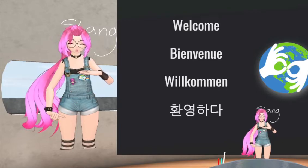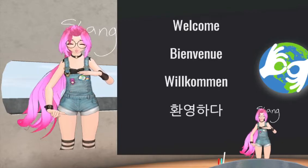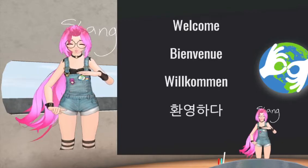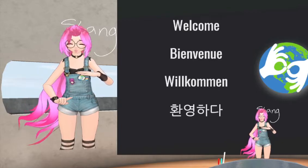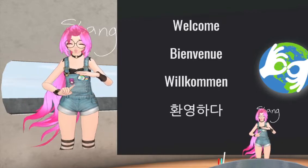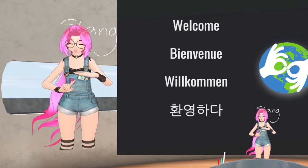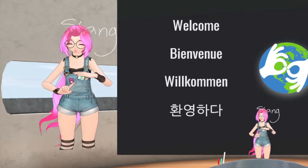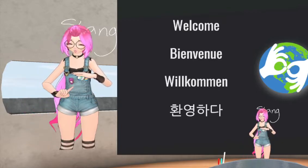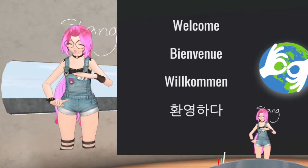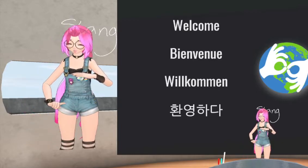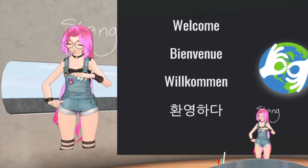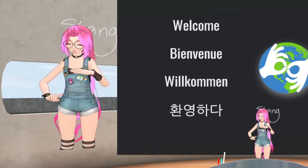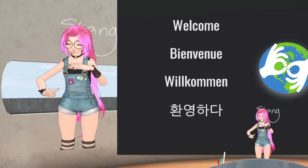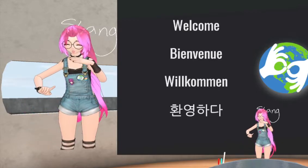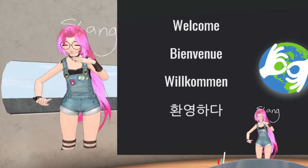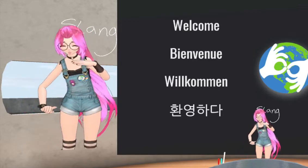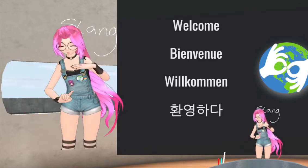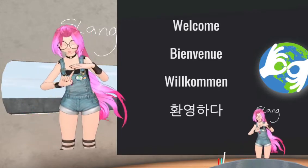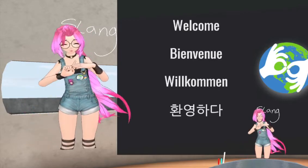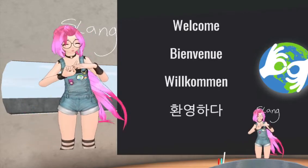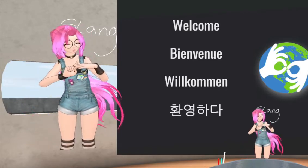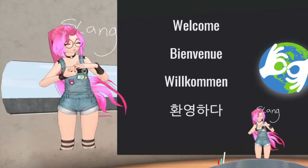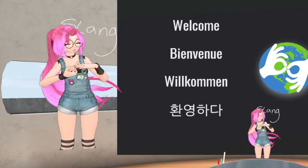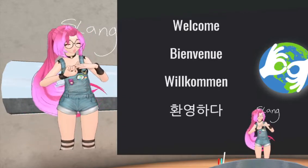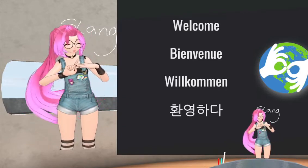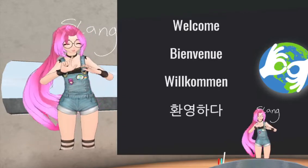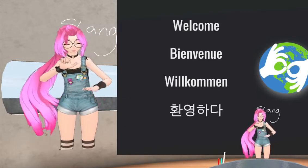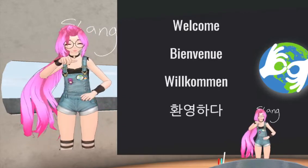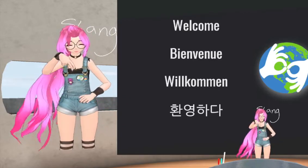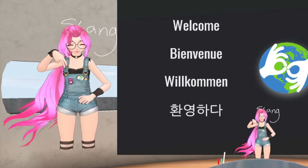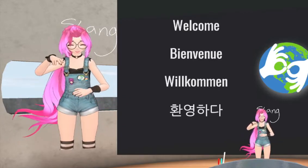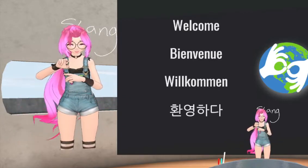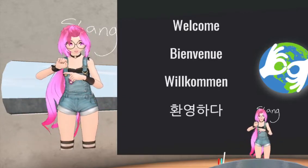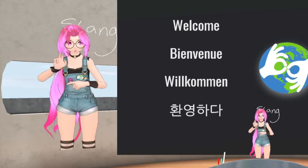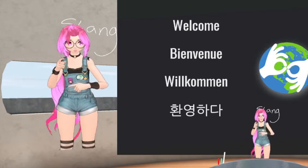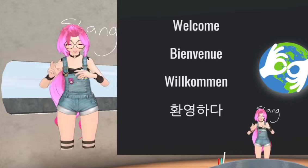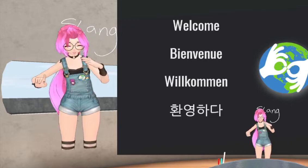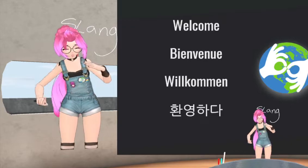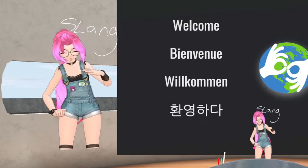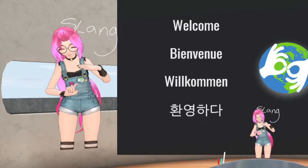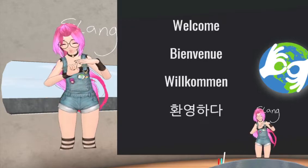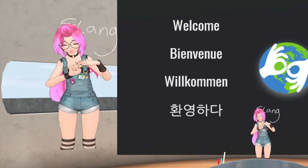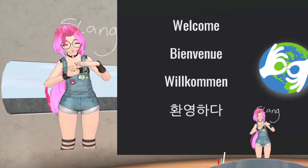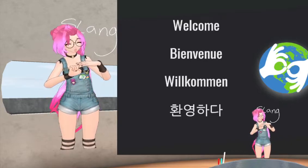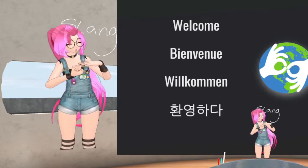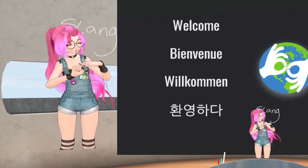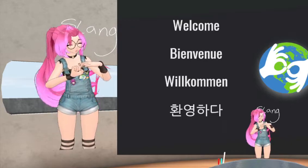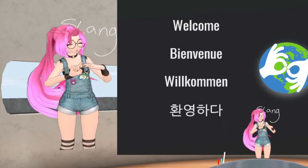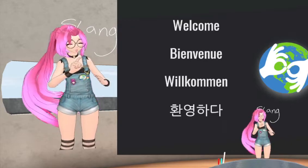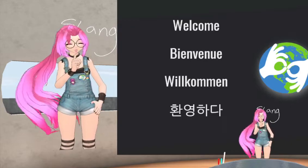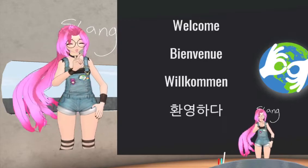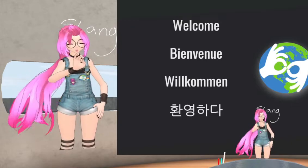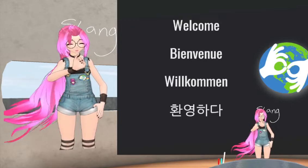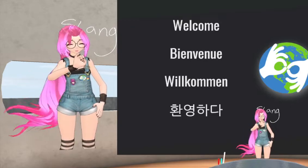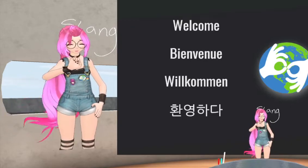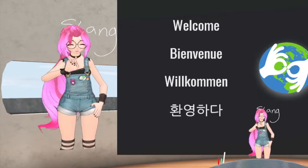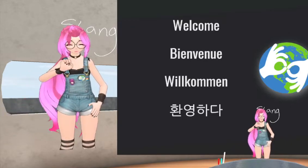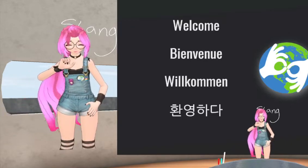Yeah. What is the most polite way to, you'd say somebody that is hard of hearing or